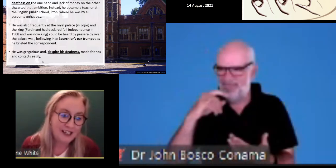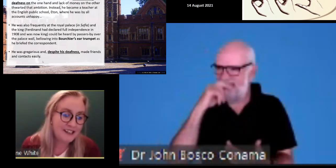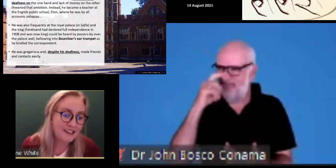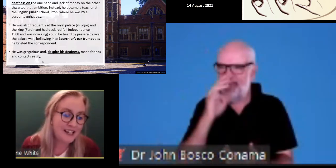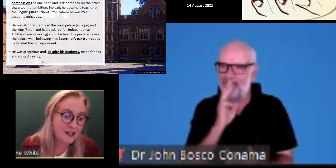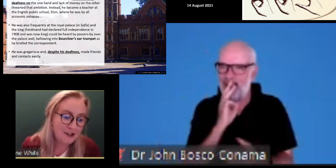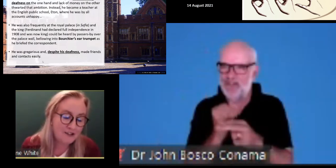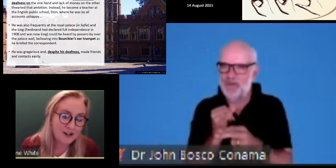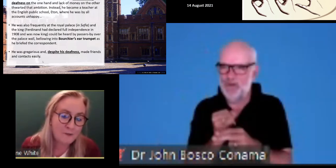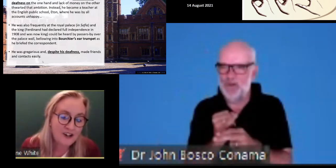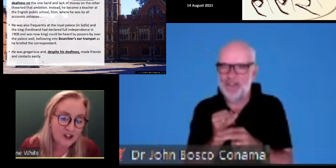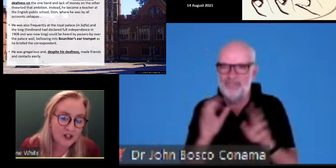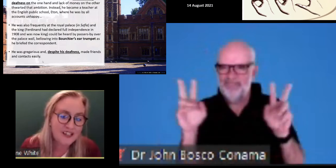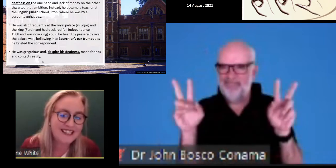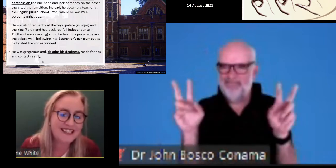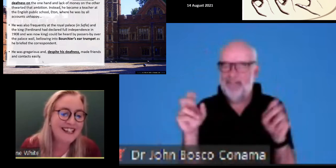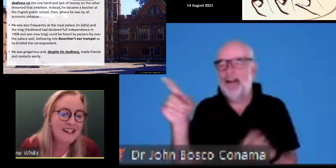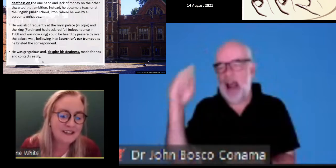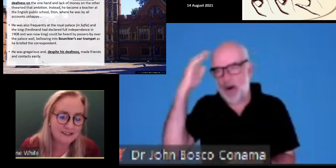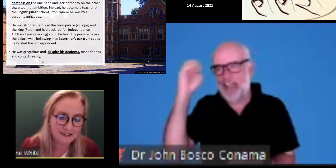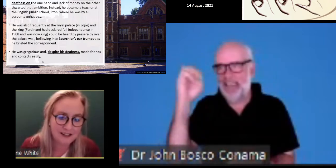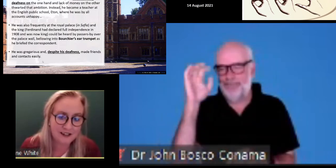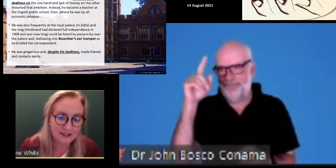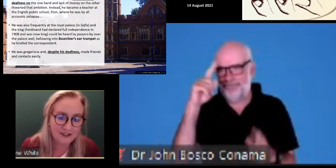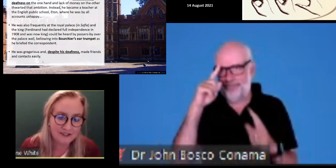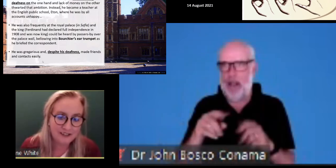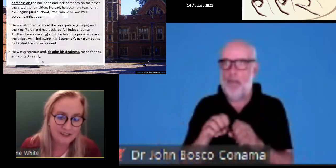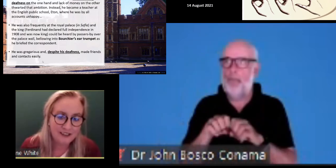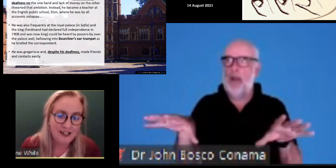And in the background picture, you will see Eton College.